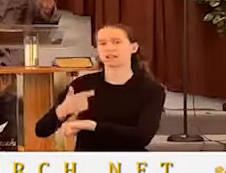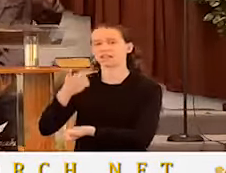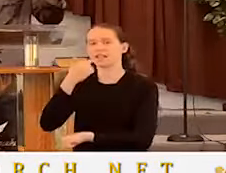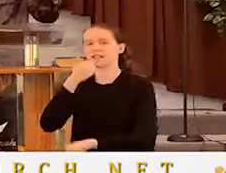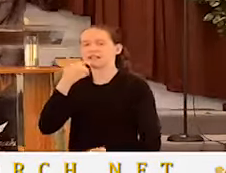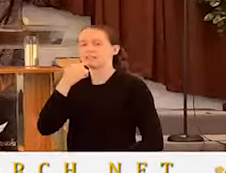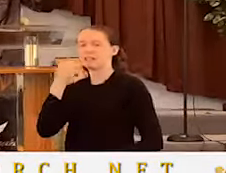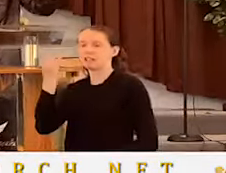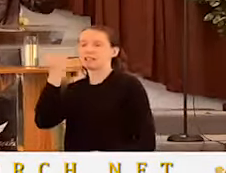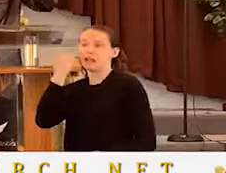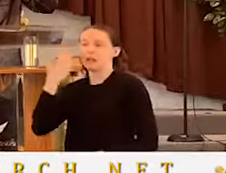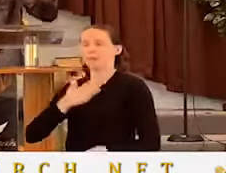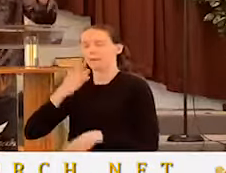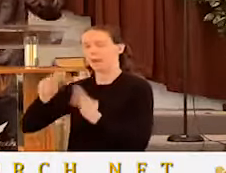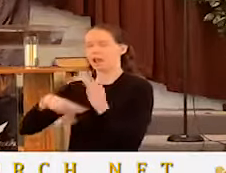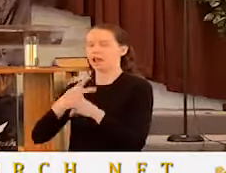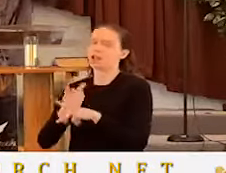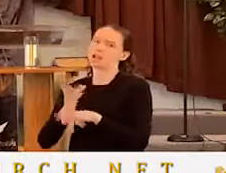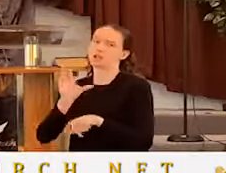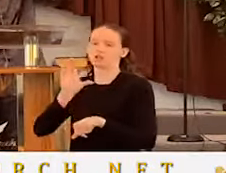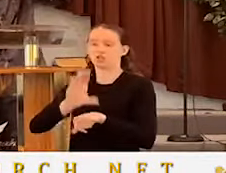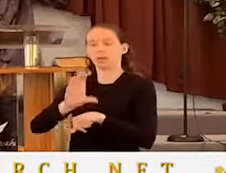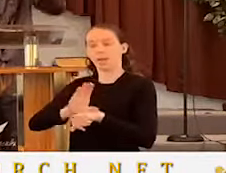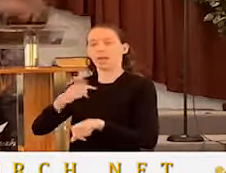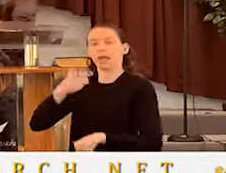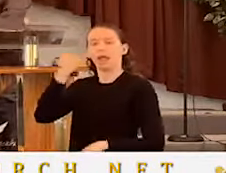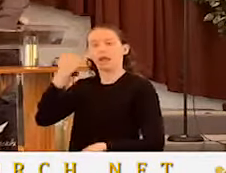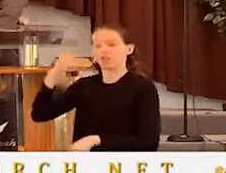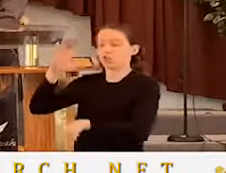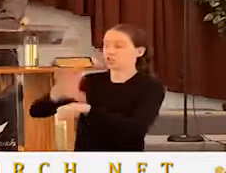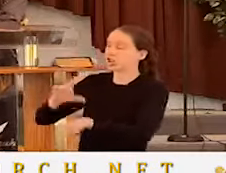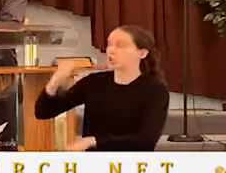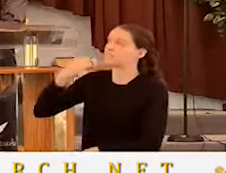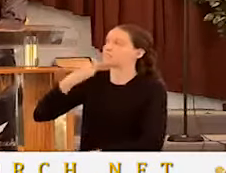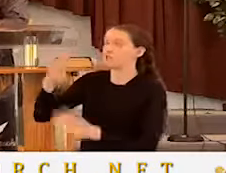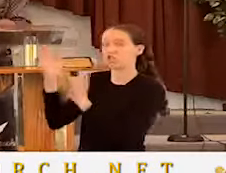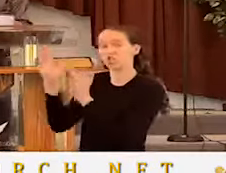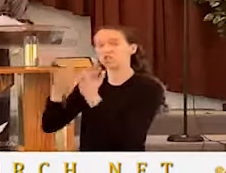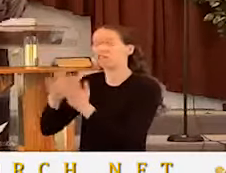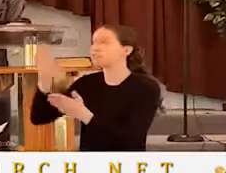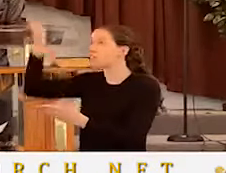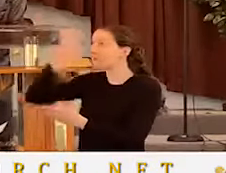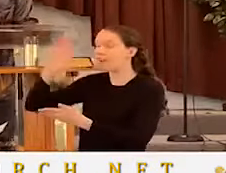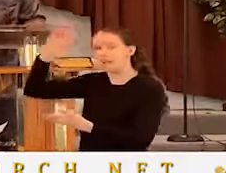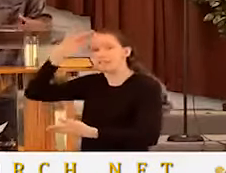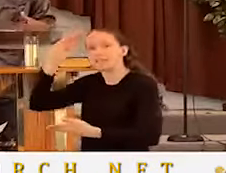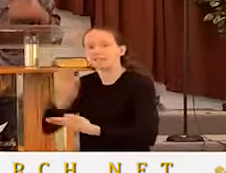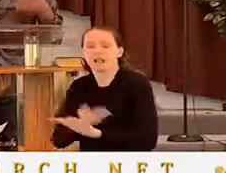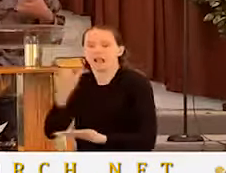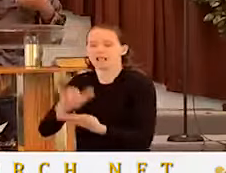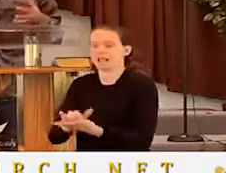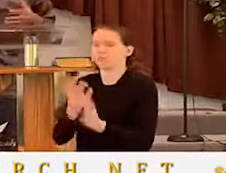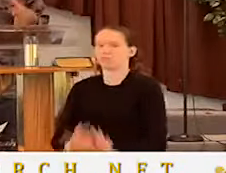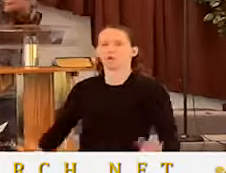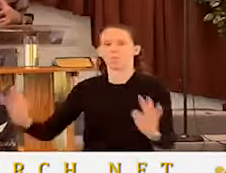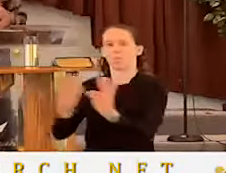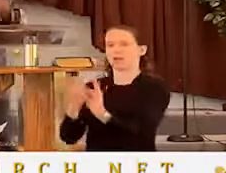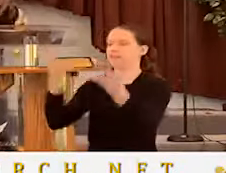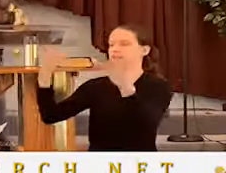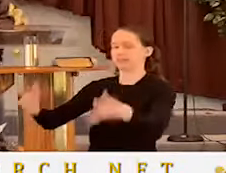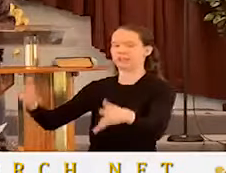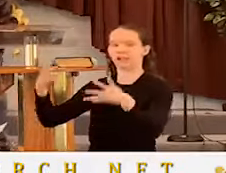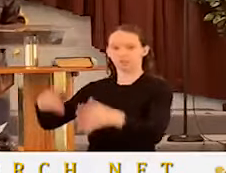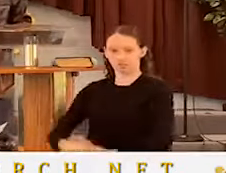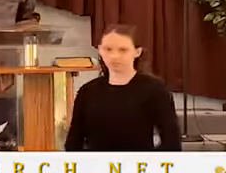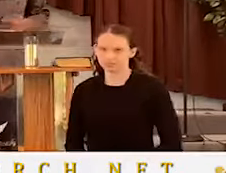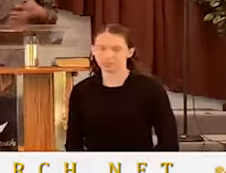denomination or religion says that Jesus Christ is the Son of God, that's all that matters. We're so busy